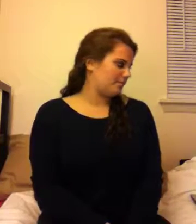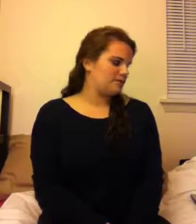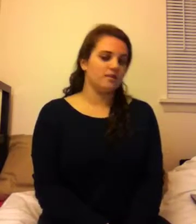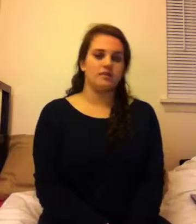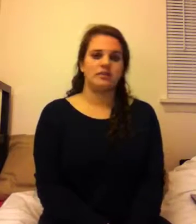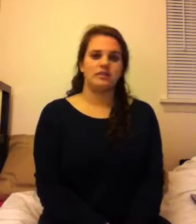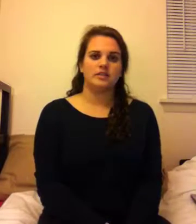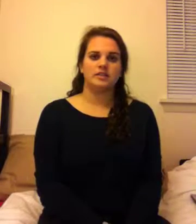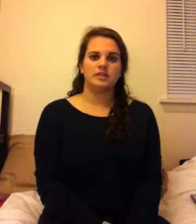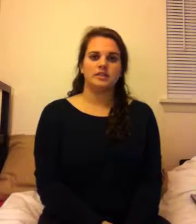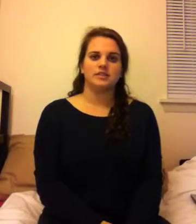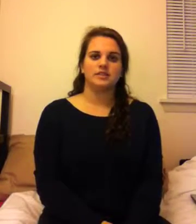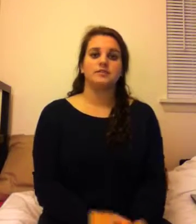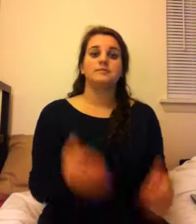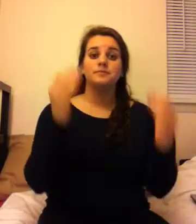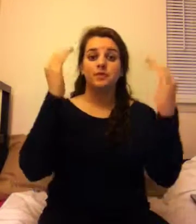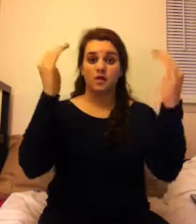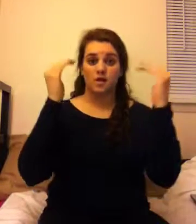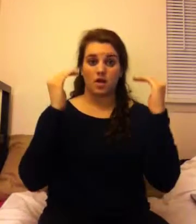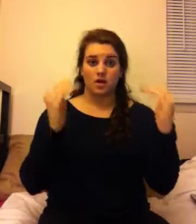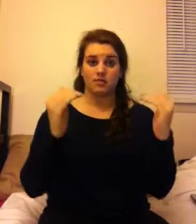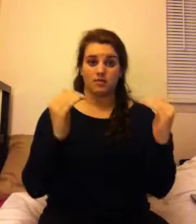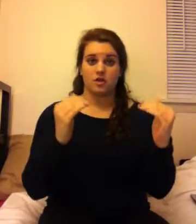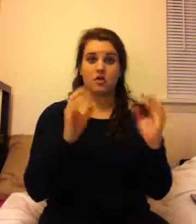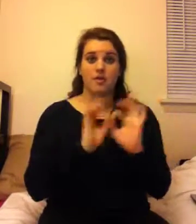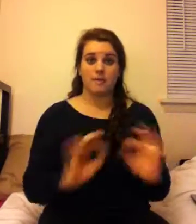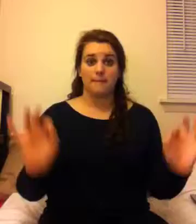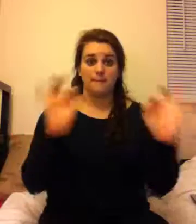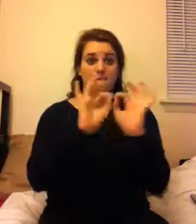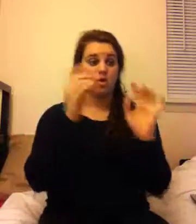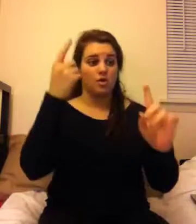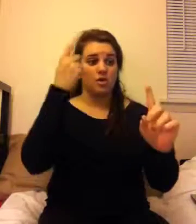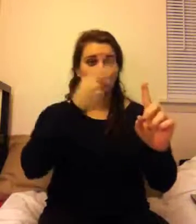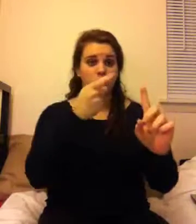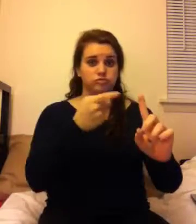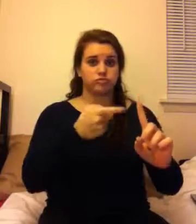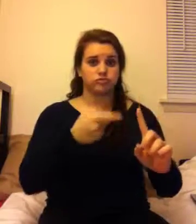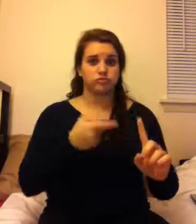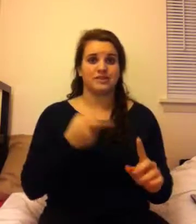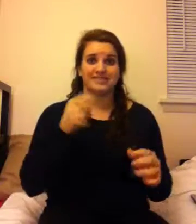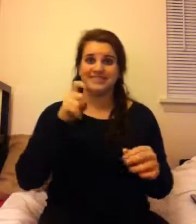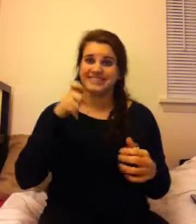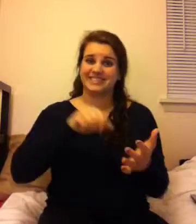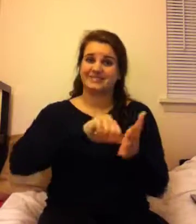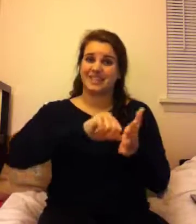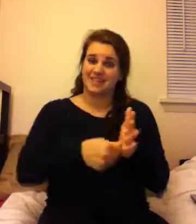Marking points of emphasis is very important, such as titles and topics.